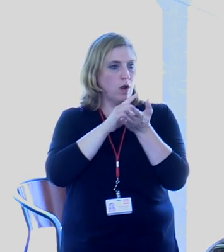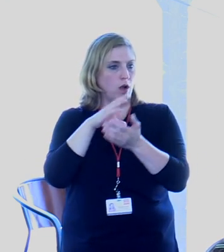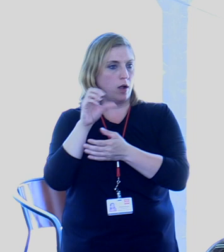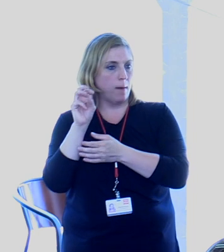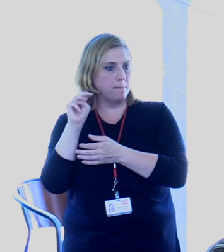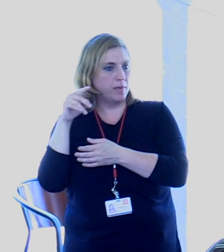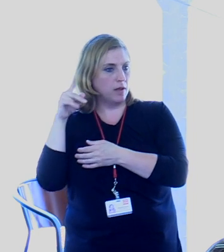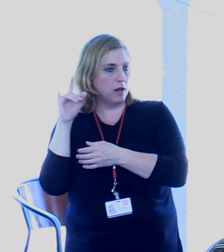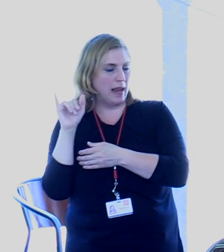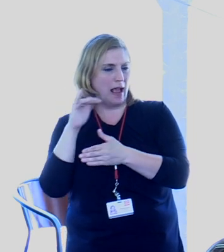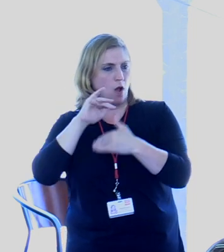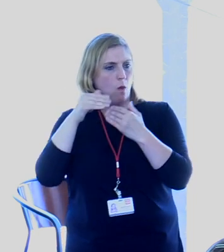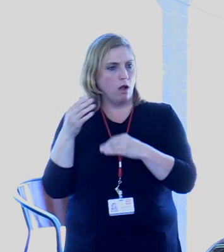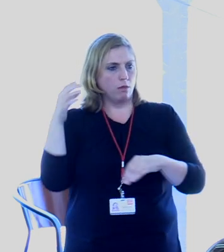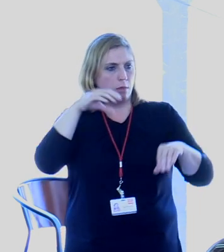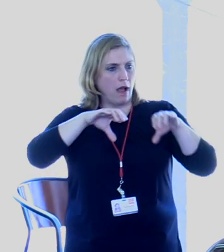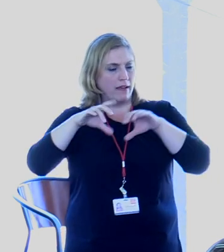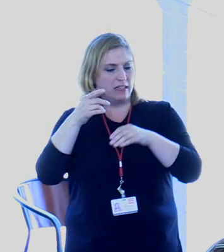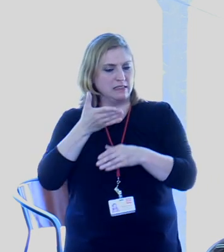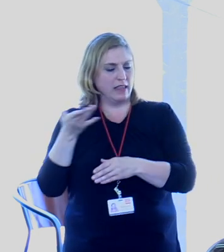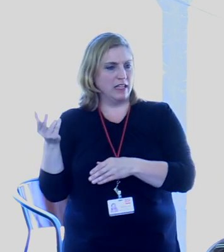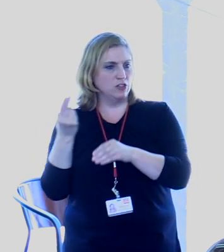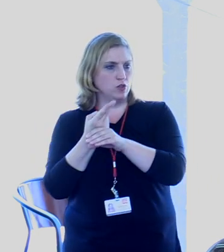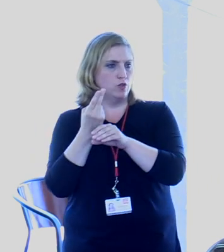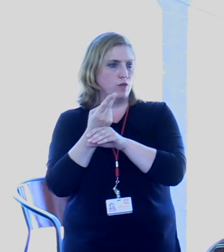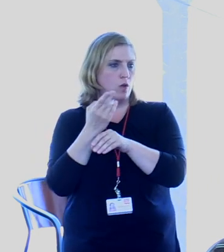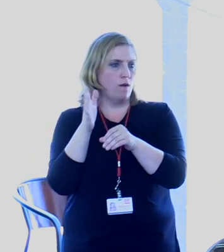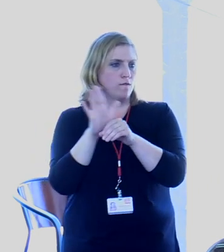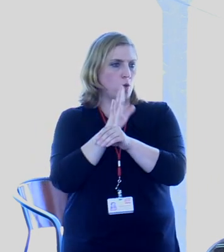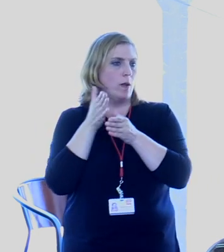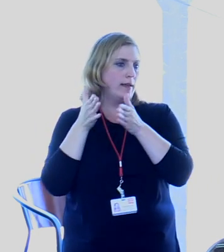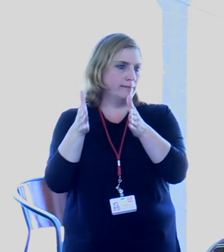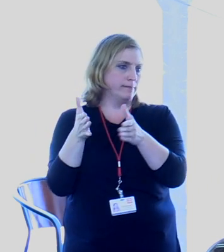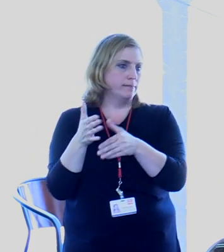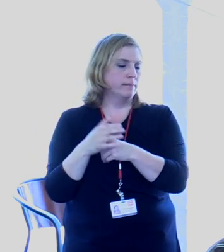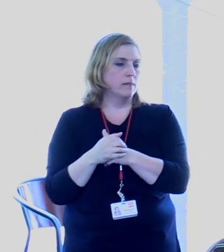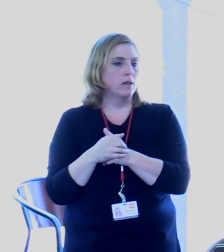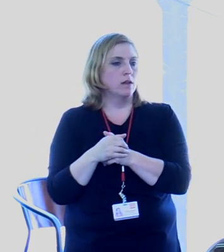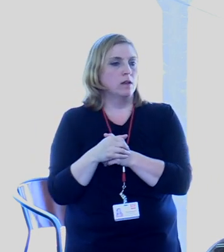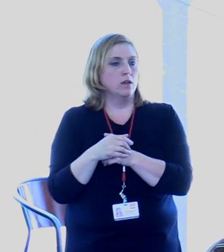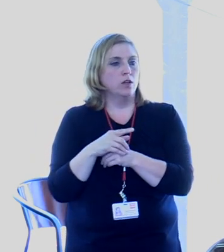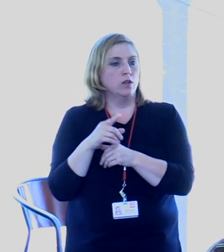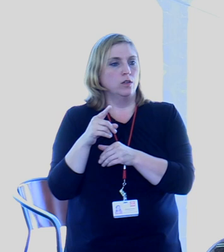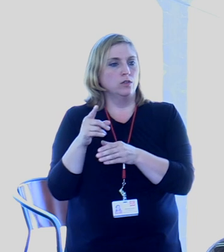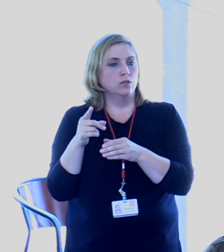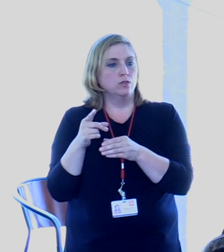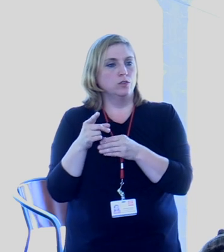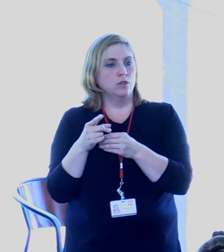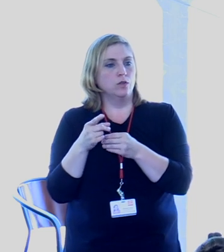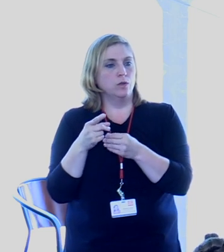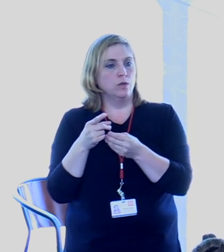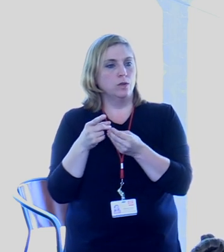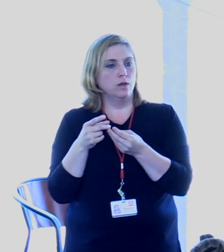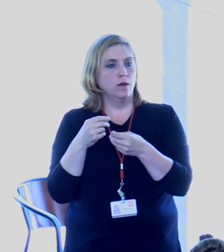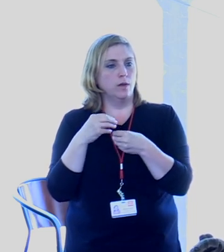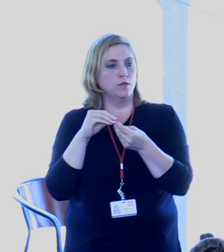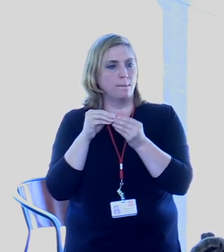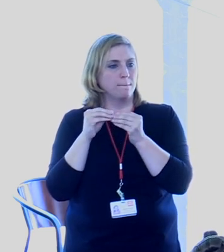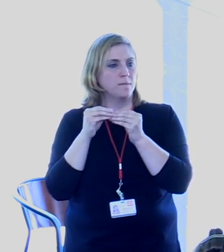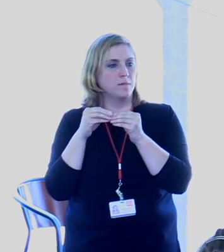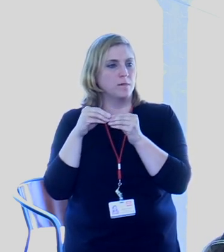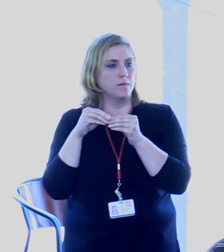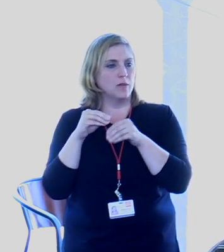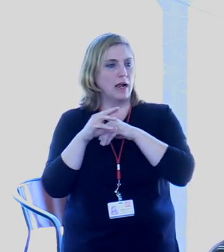ask, well, how can we combine these things in a useful way, okay, to cure cancer, to cure